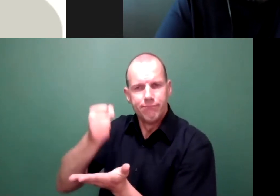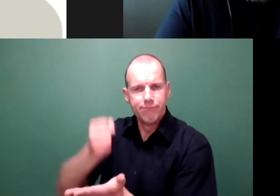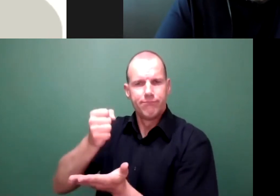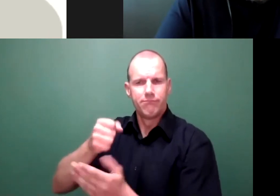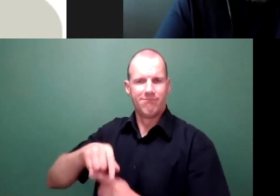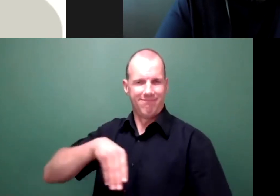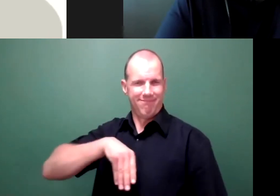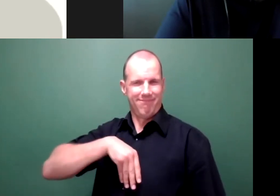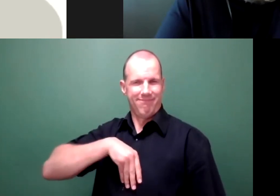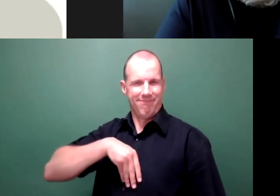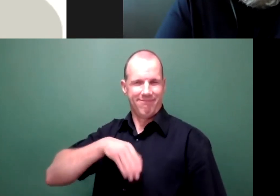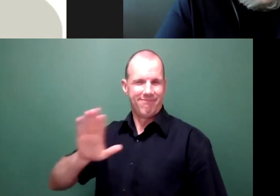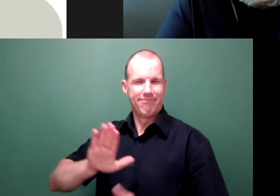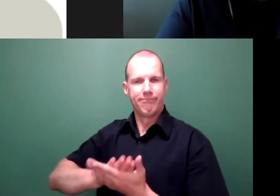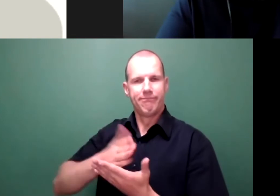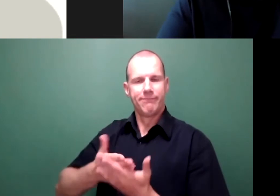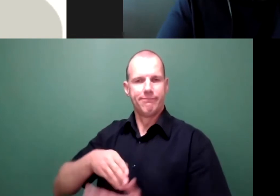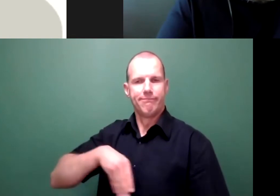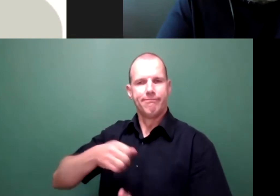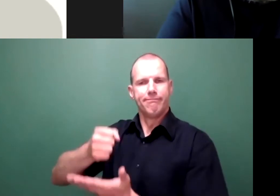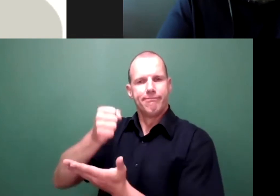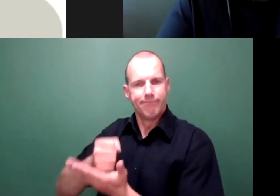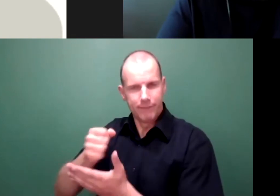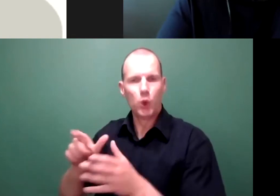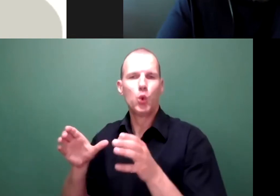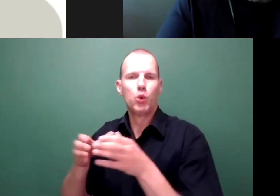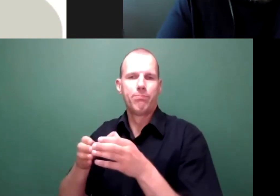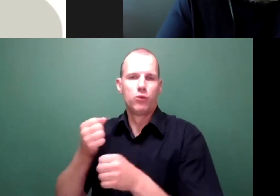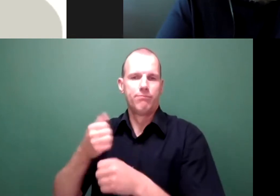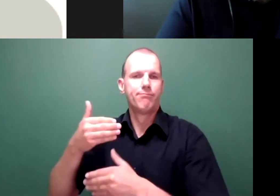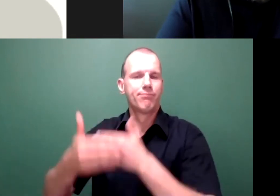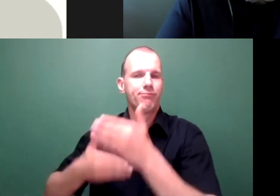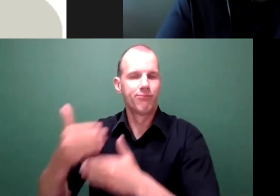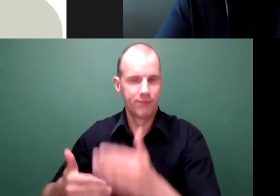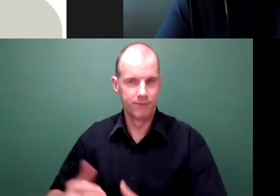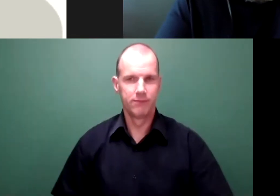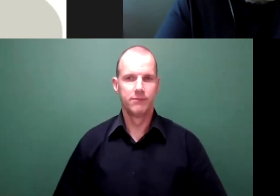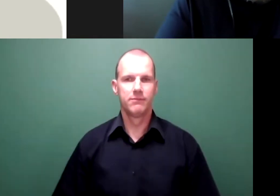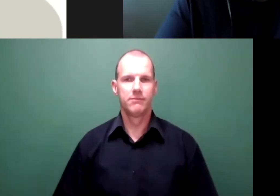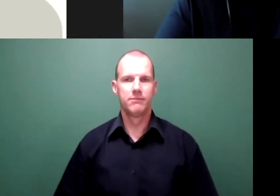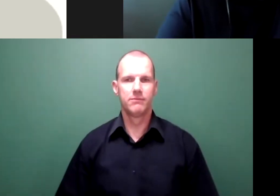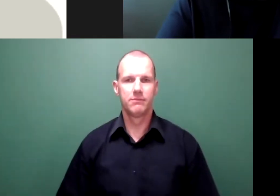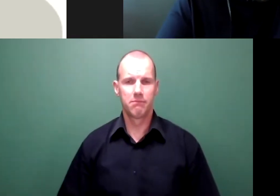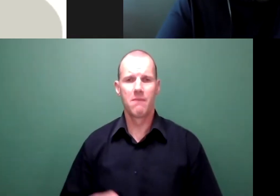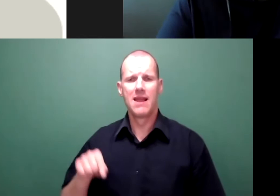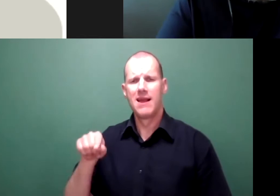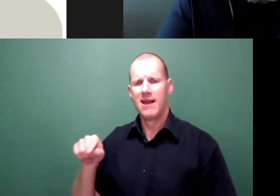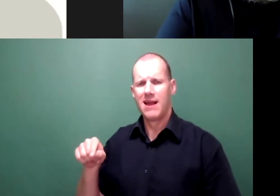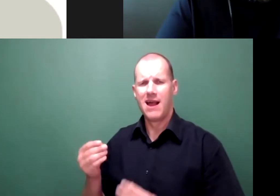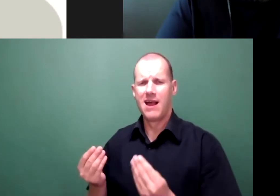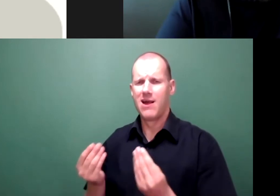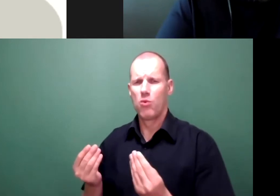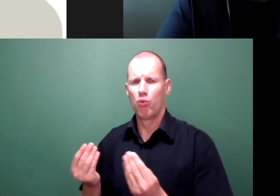as interpreters, we share information, we discuss the accreditation rules and how we're going to proceed with